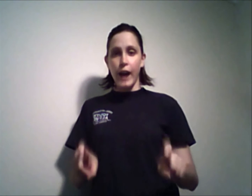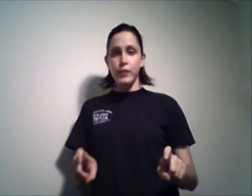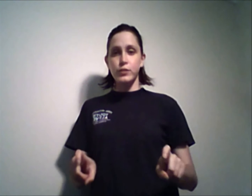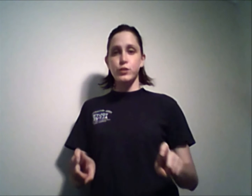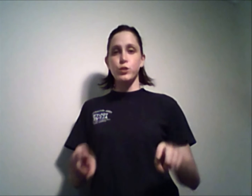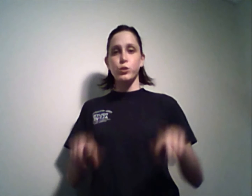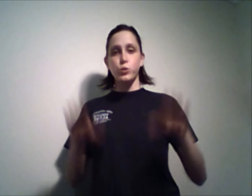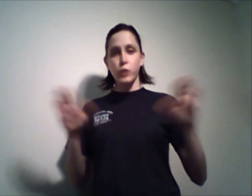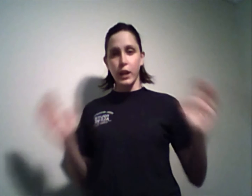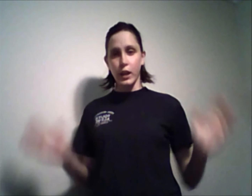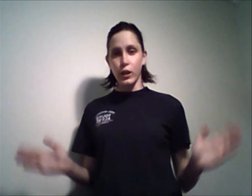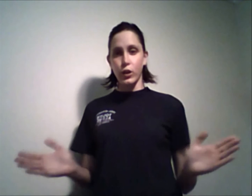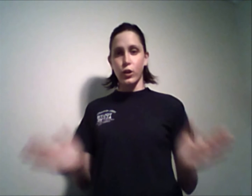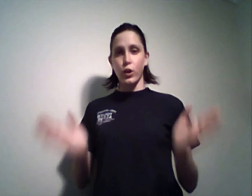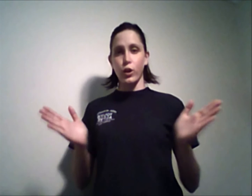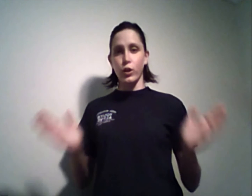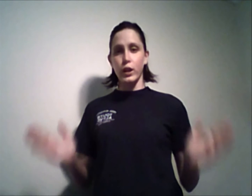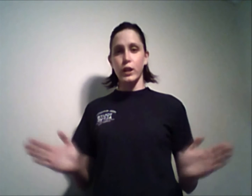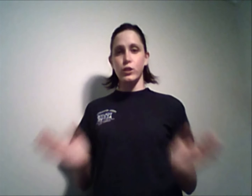have to encourage